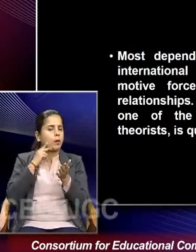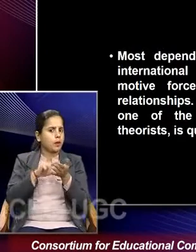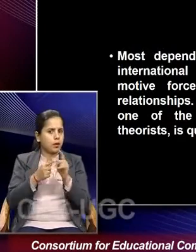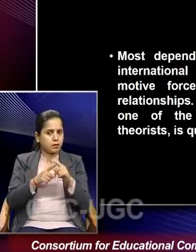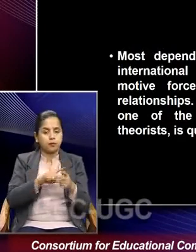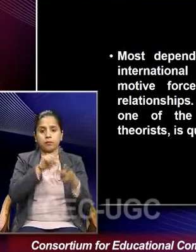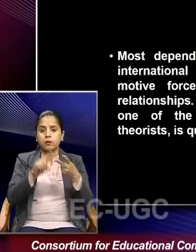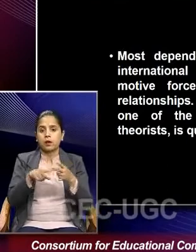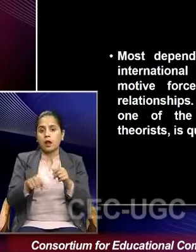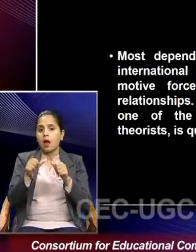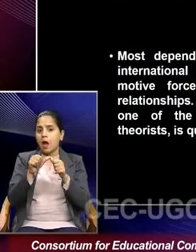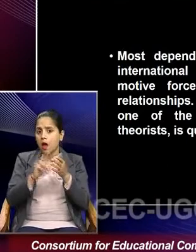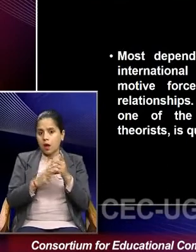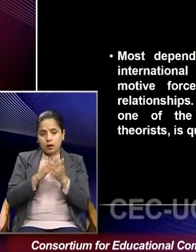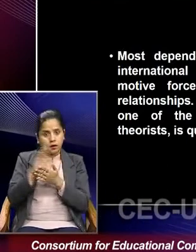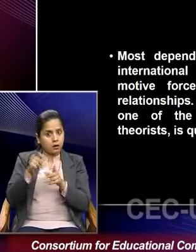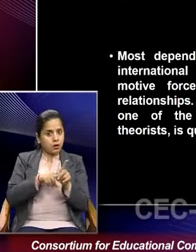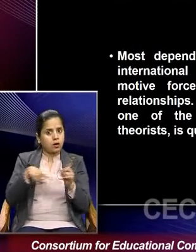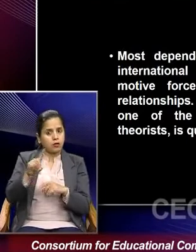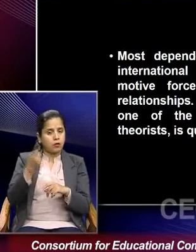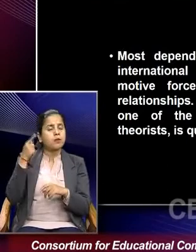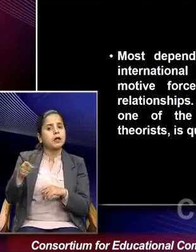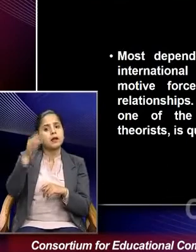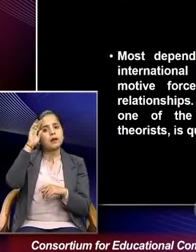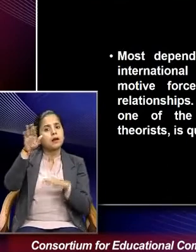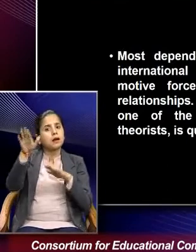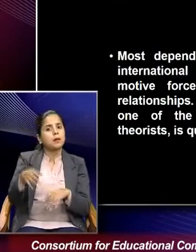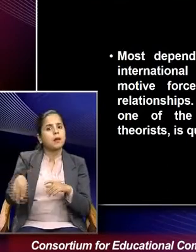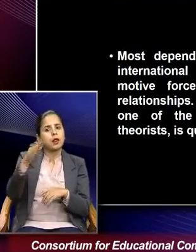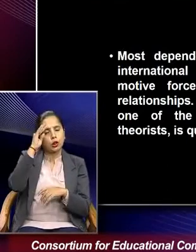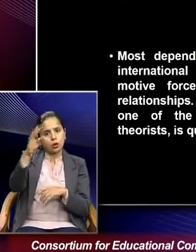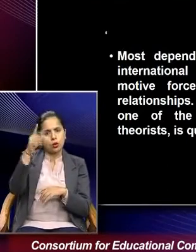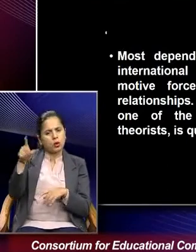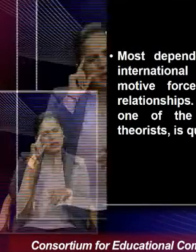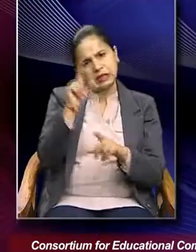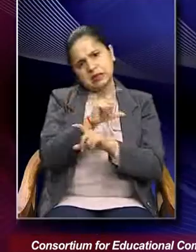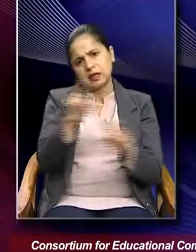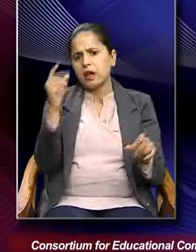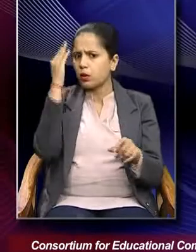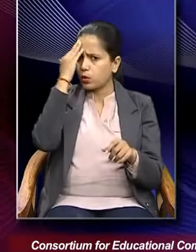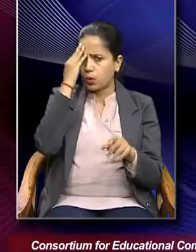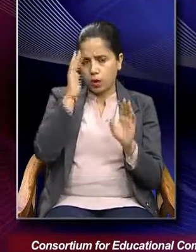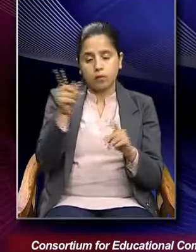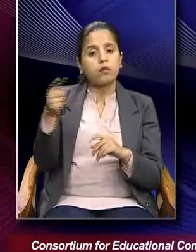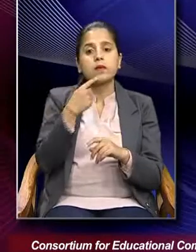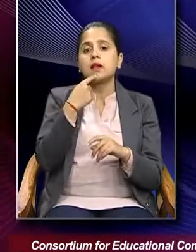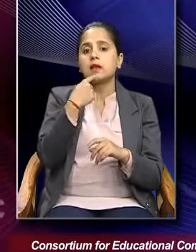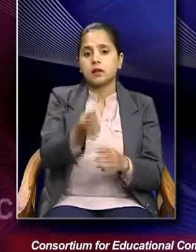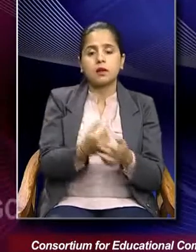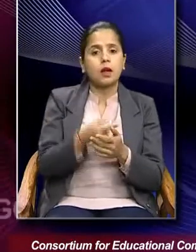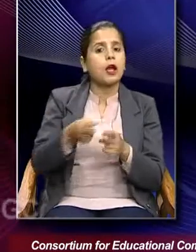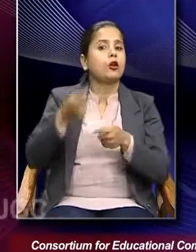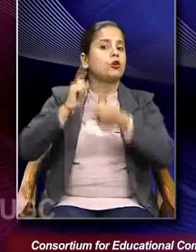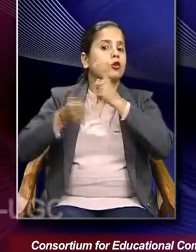who was one of the earliest dependency theorists, is quite clear on this front. He said that